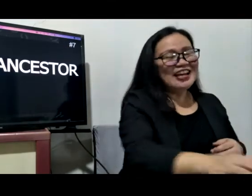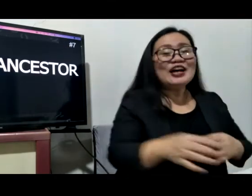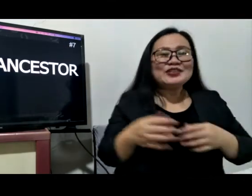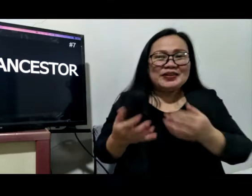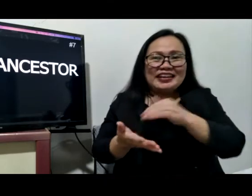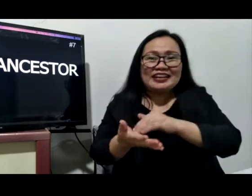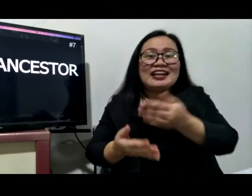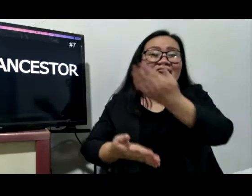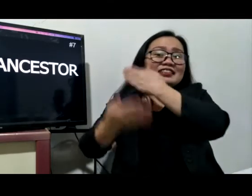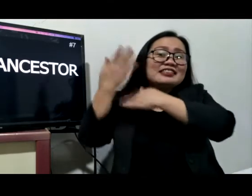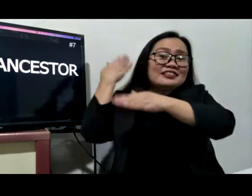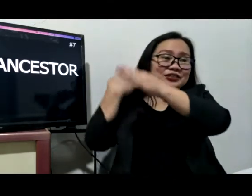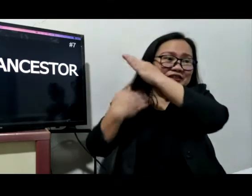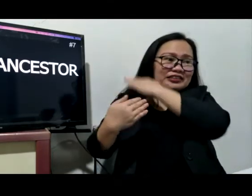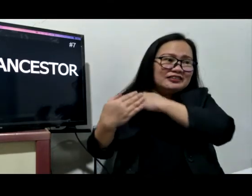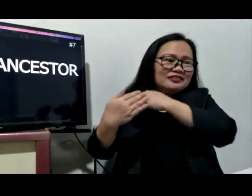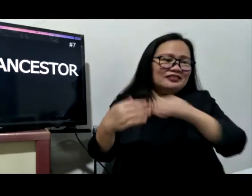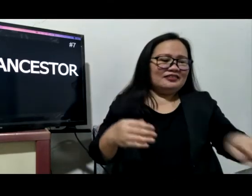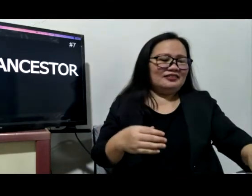So again, ancestor,